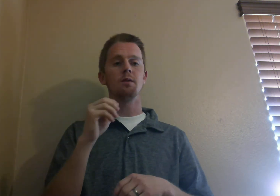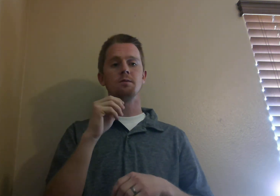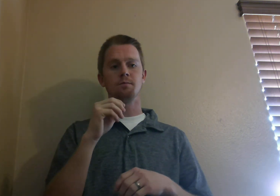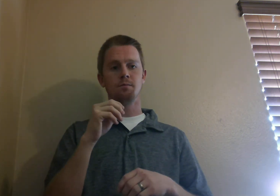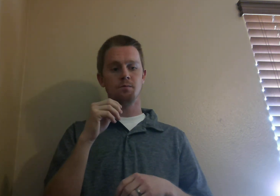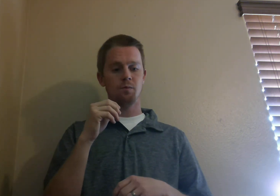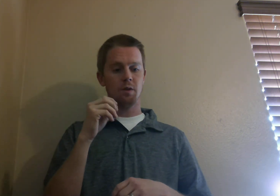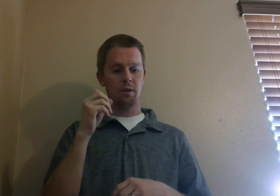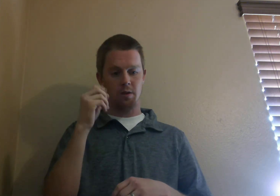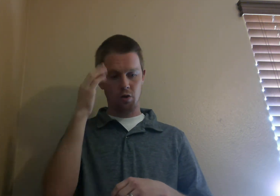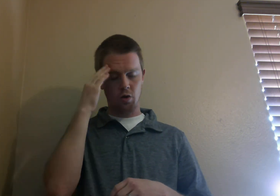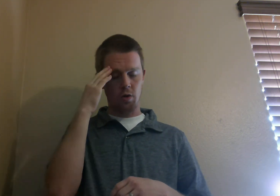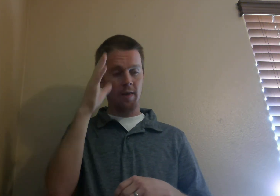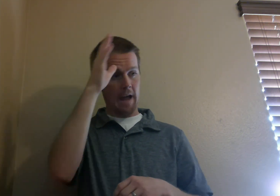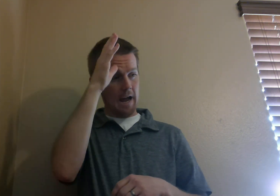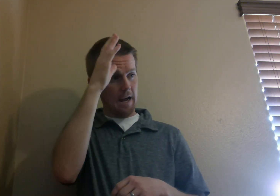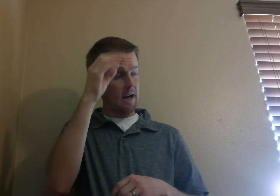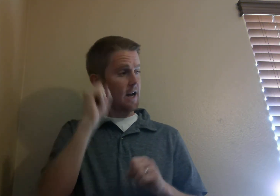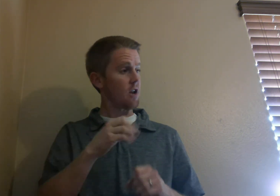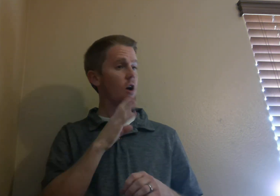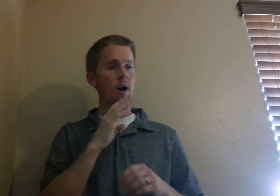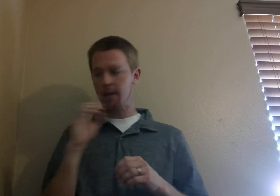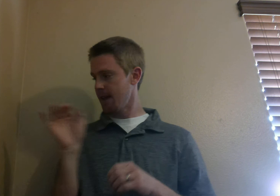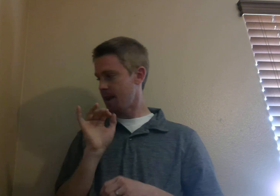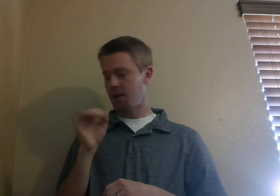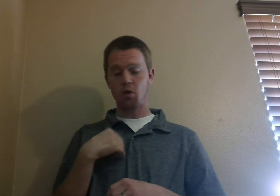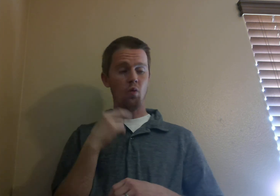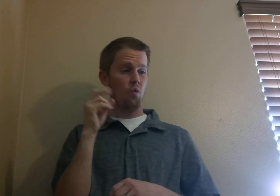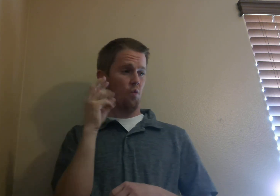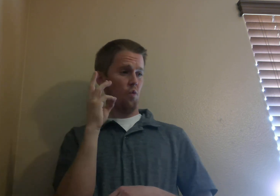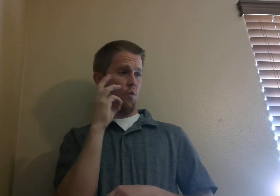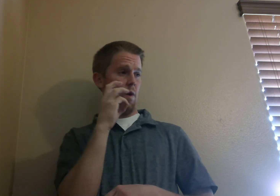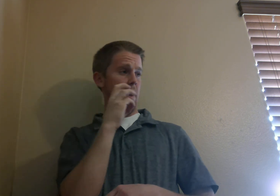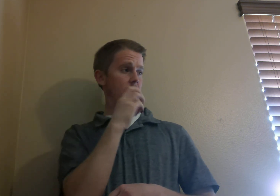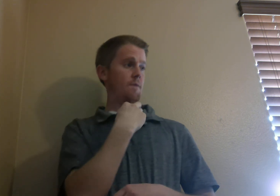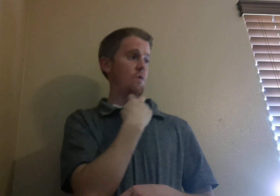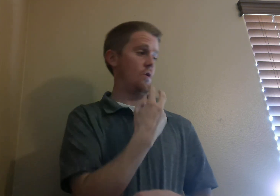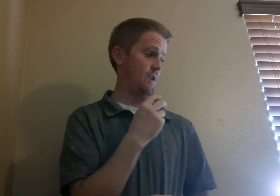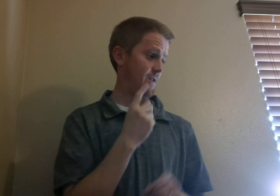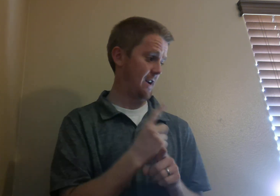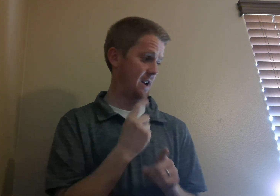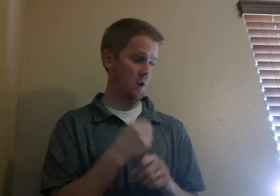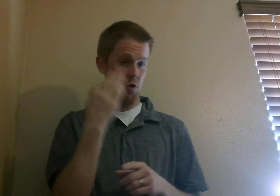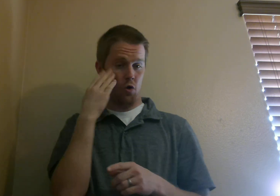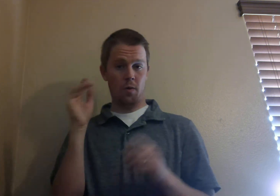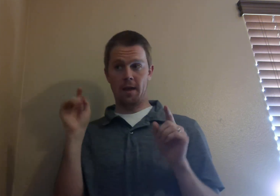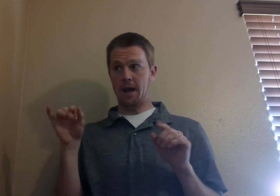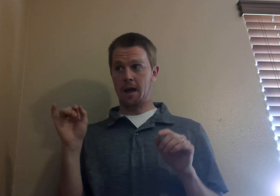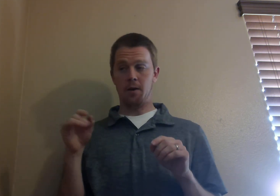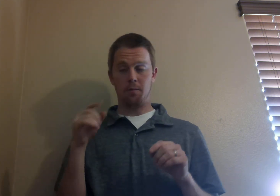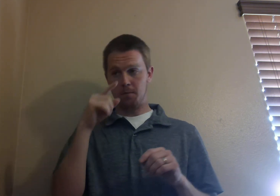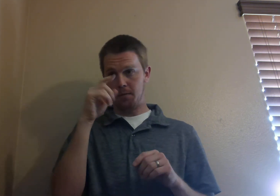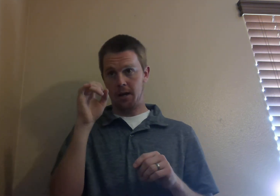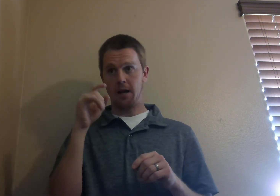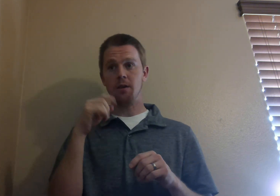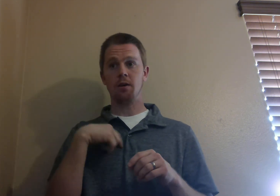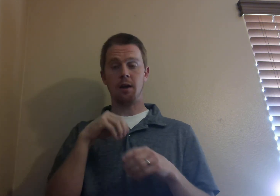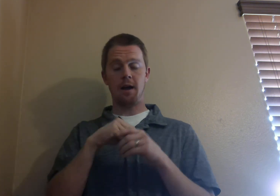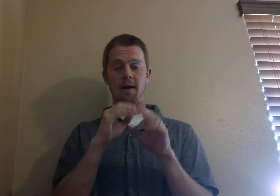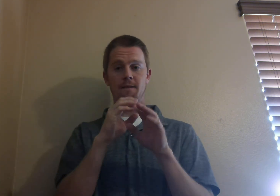Did you know Daddy could talk like this? No. You didn't know that happened, did you? So if you go get a free audiobook, it'll